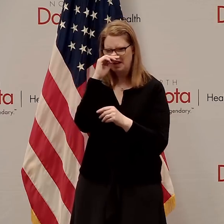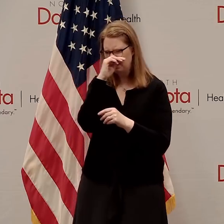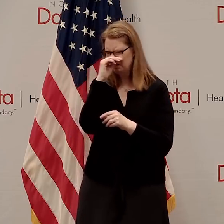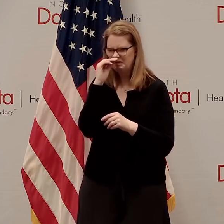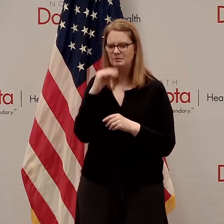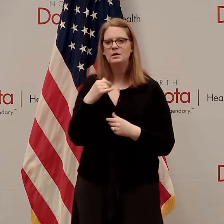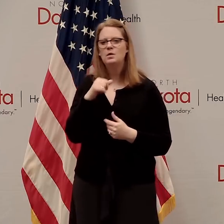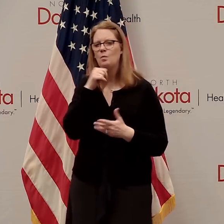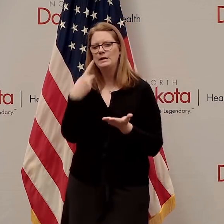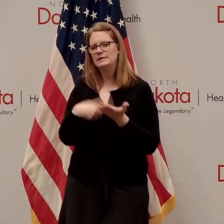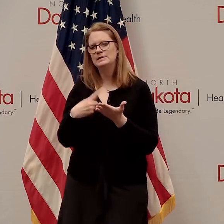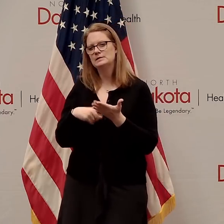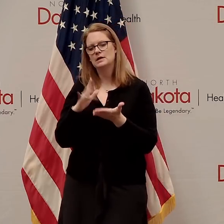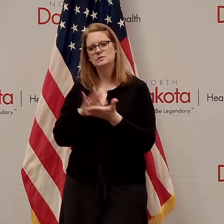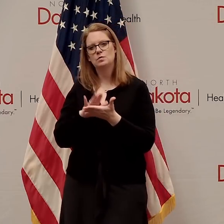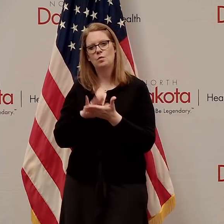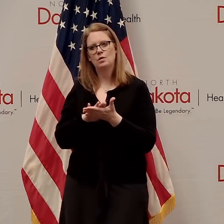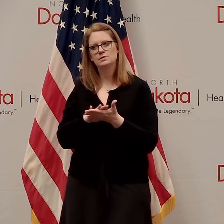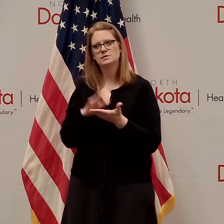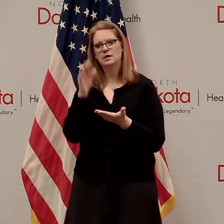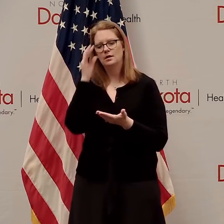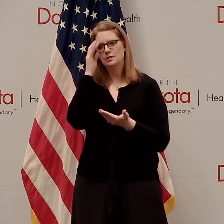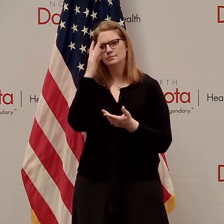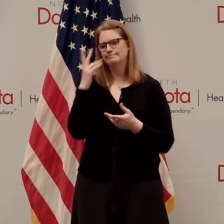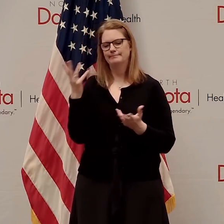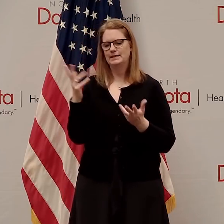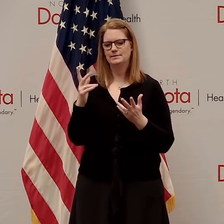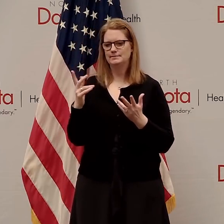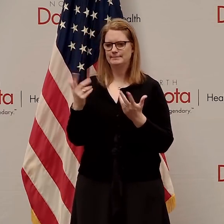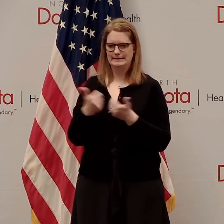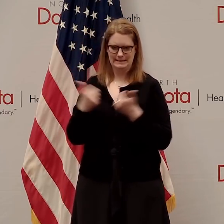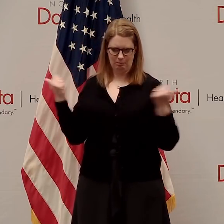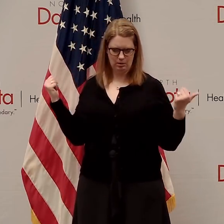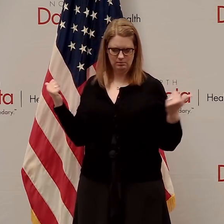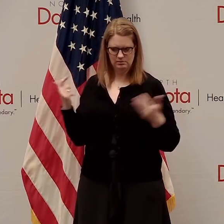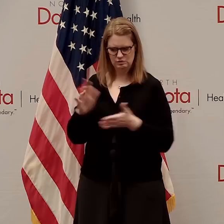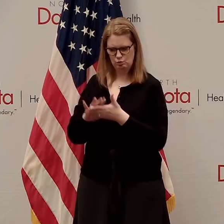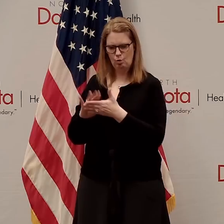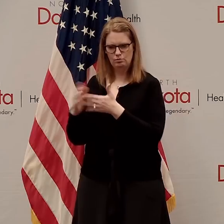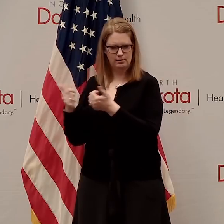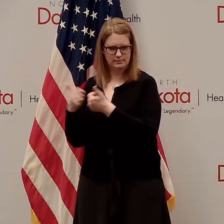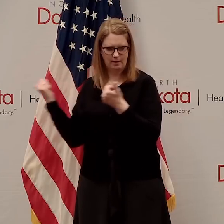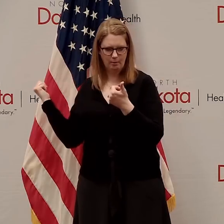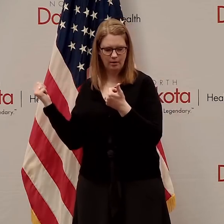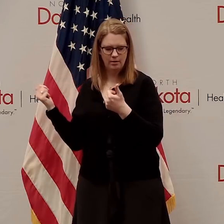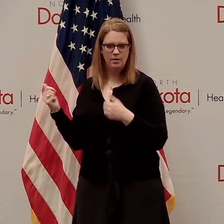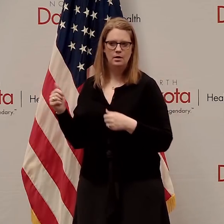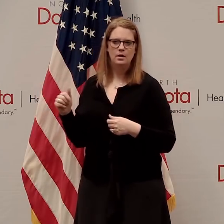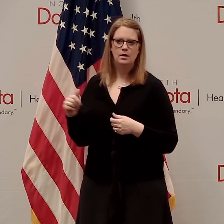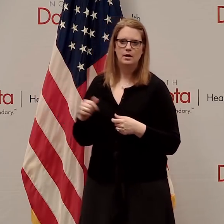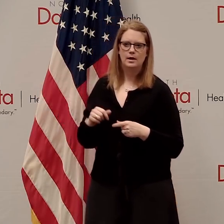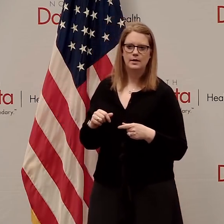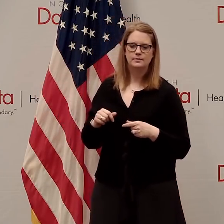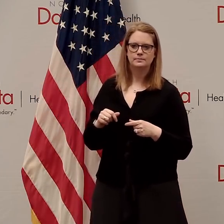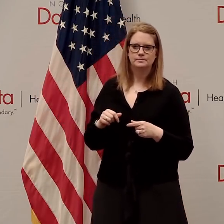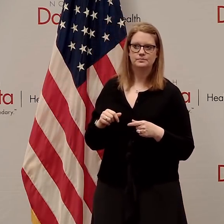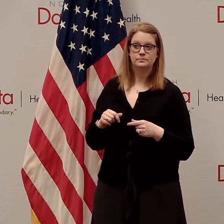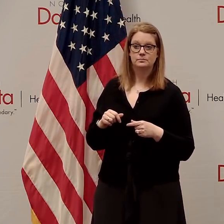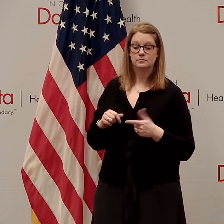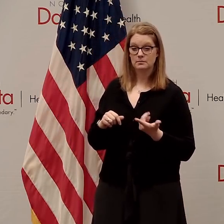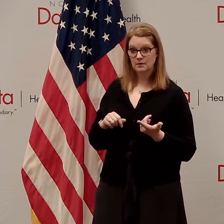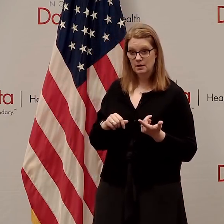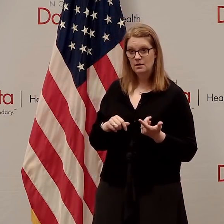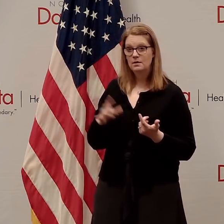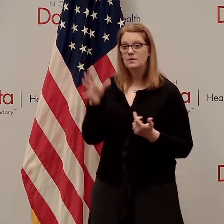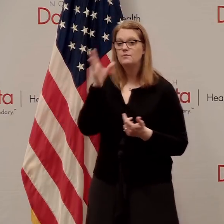And that's a different topic. are really pleased with what we're hearing